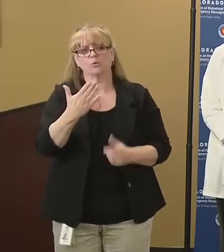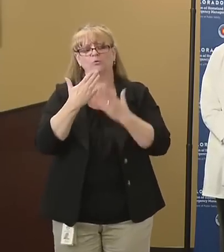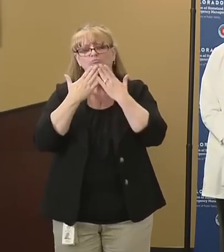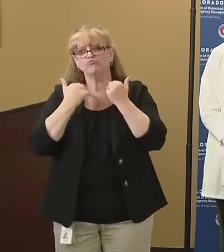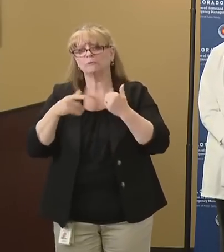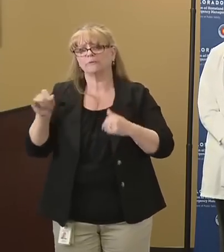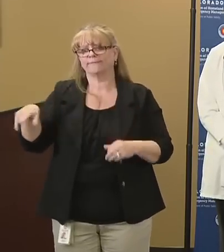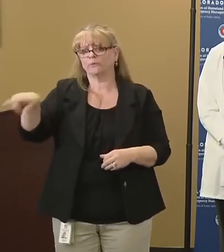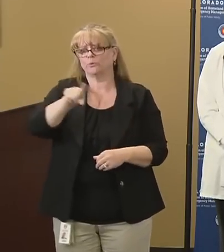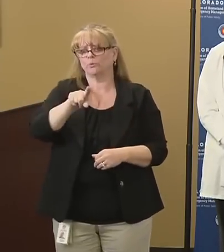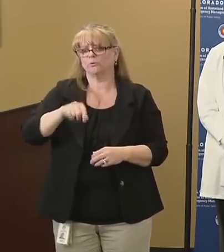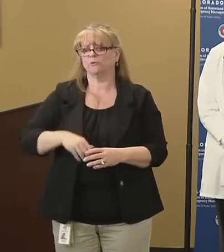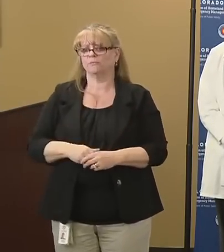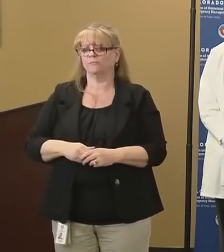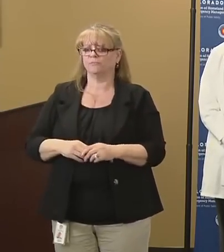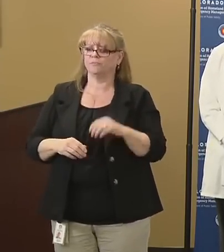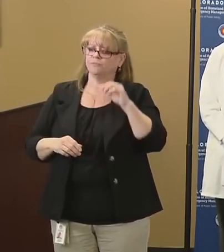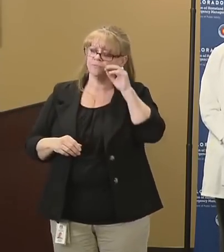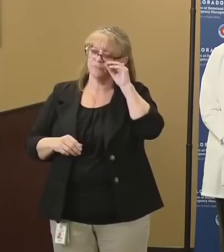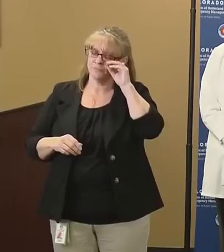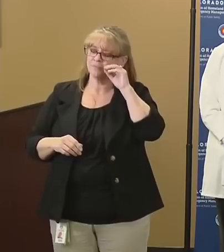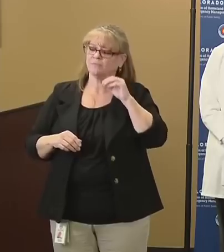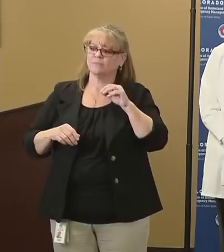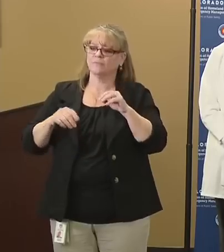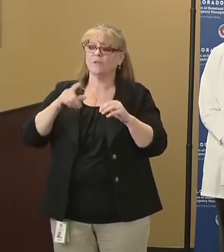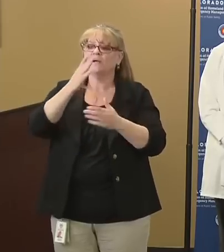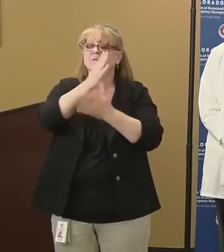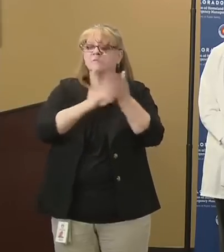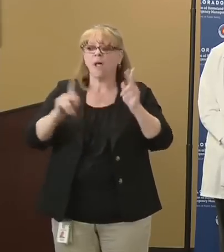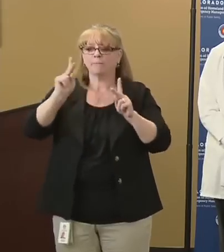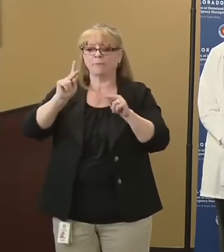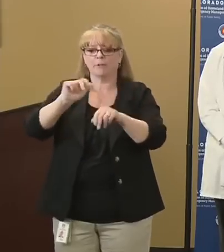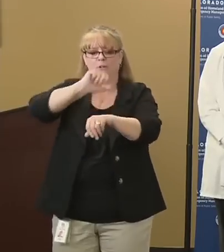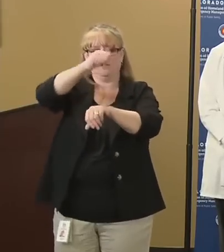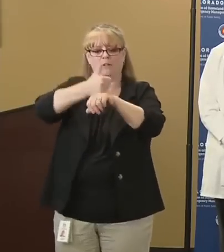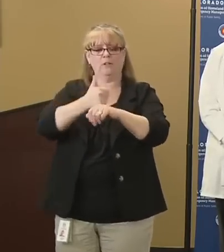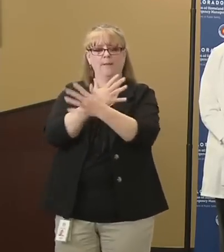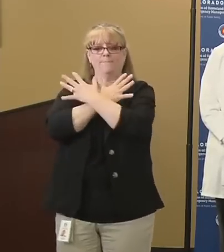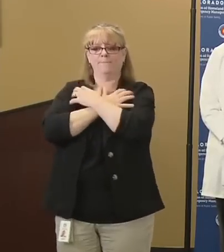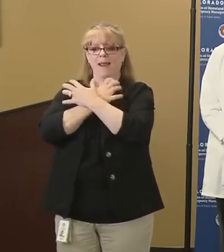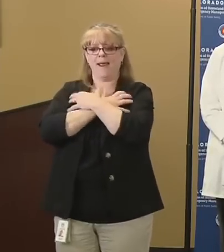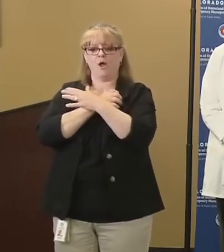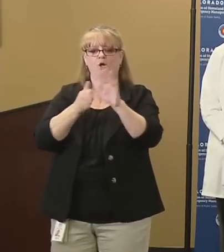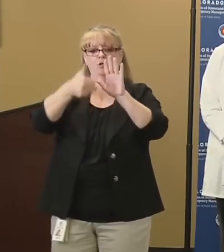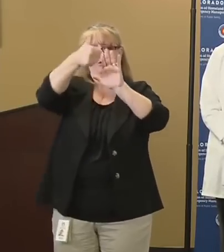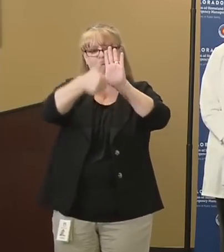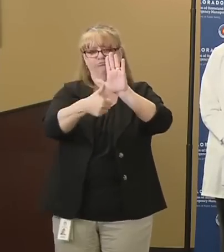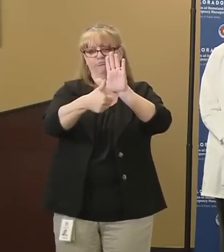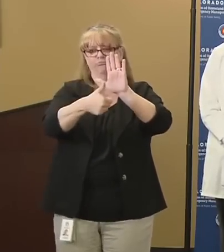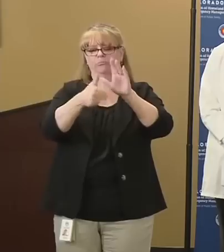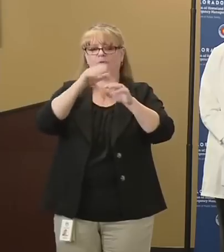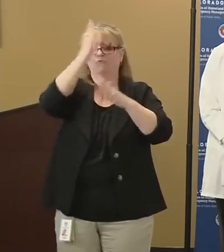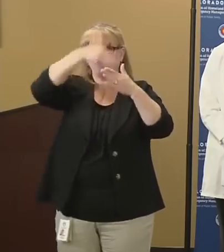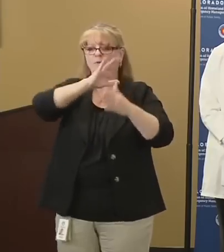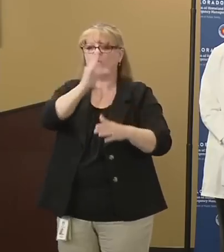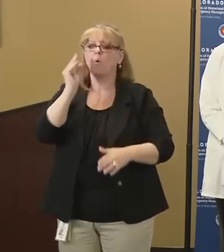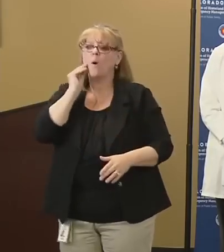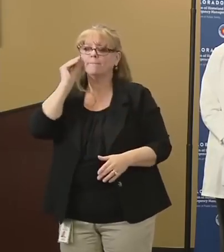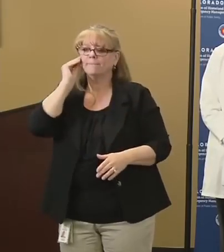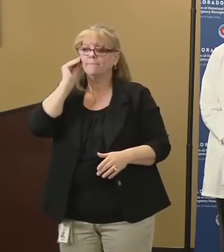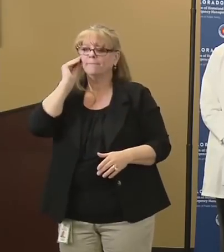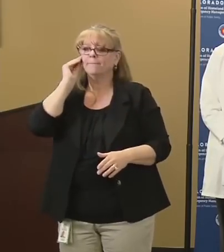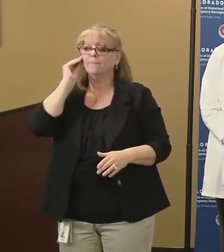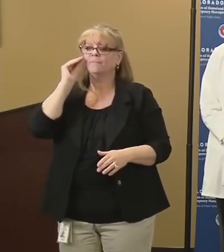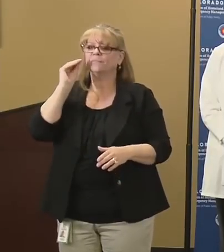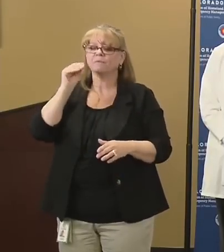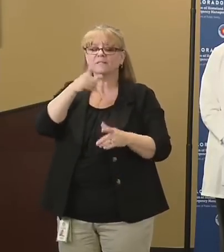bears in their windows so passersby can see those. Some are putting up their Christmas lights to keep their family busy with an activity and to light up their